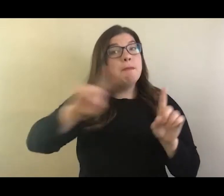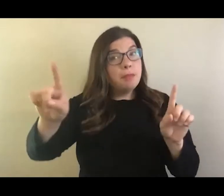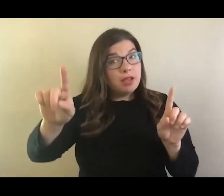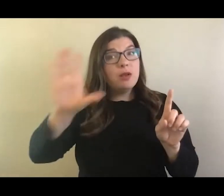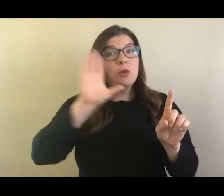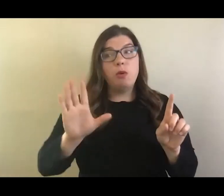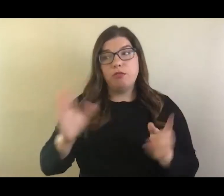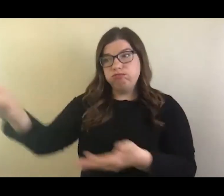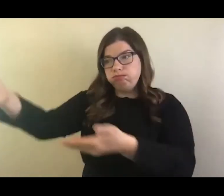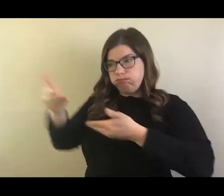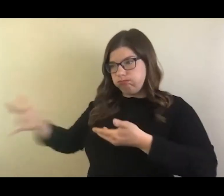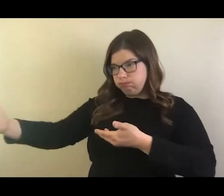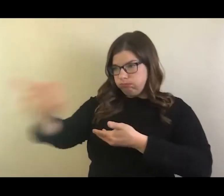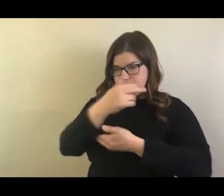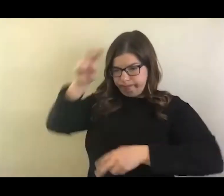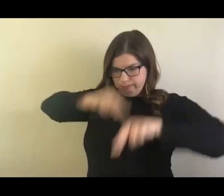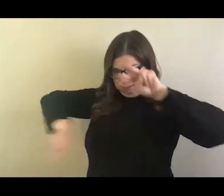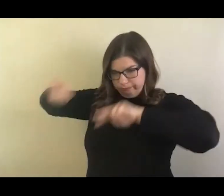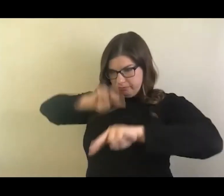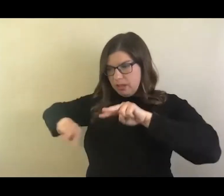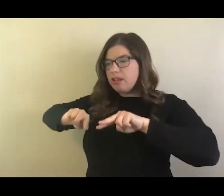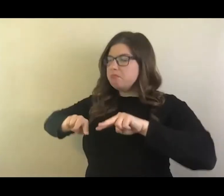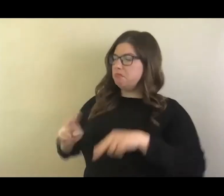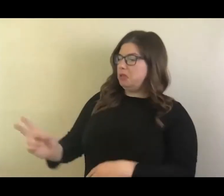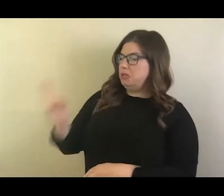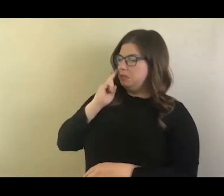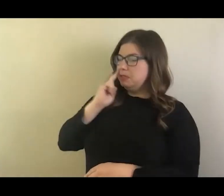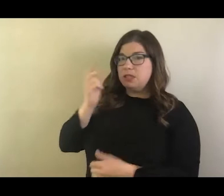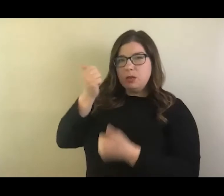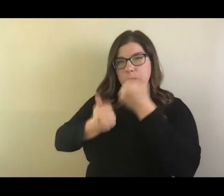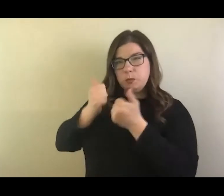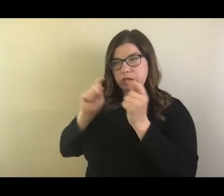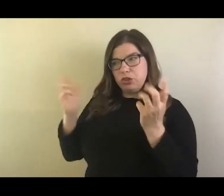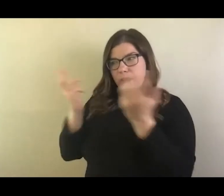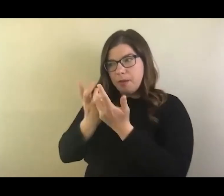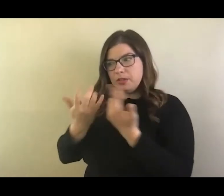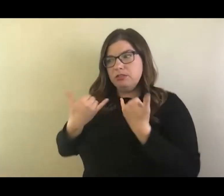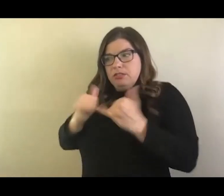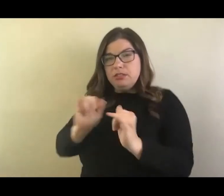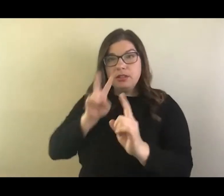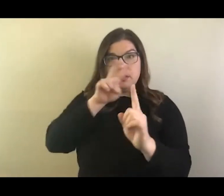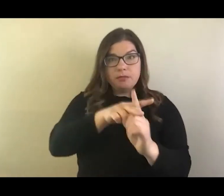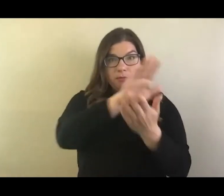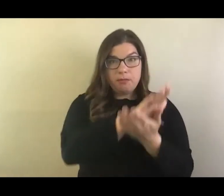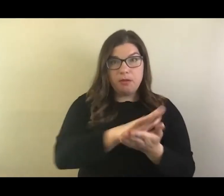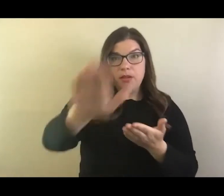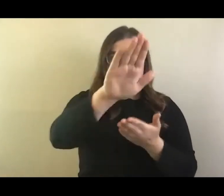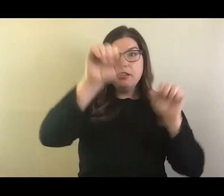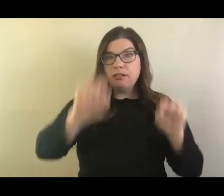accommodations provided in those documents and are able to continue access to some of those accommodations for the student.